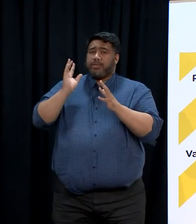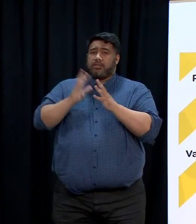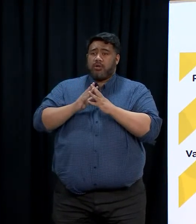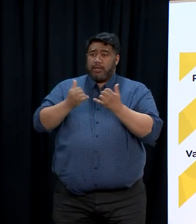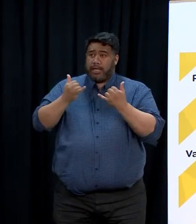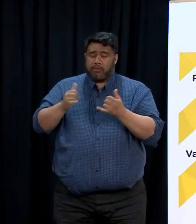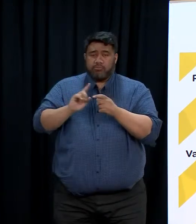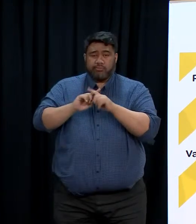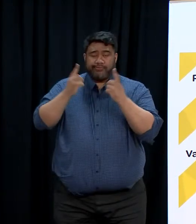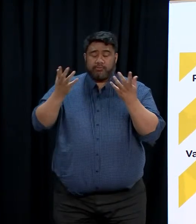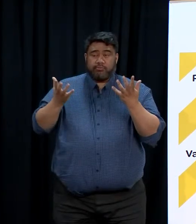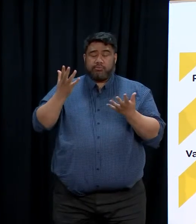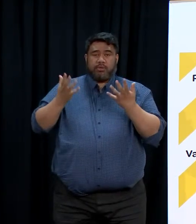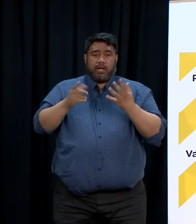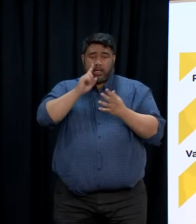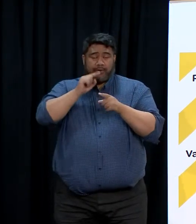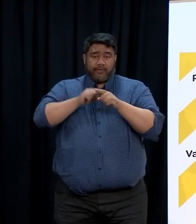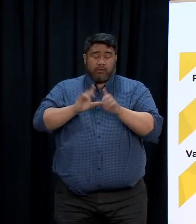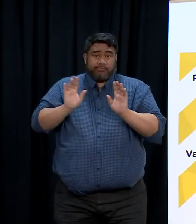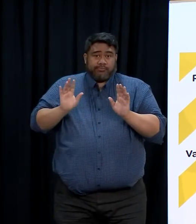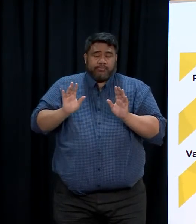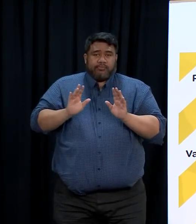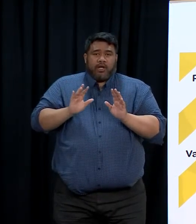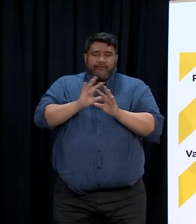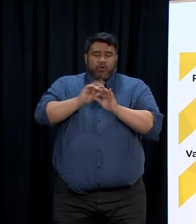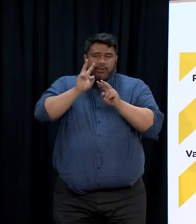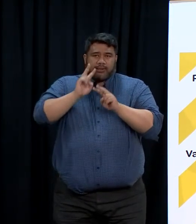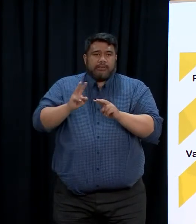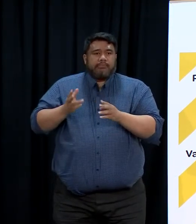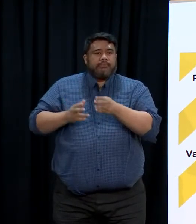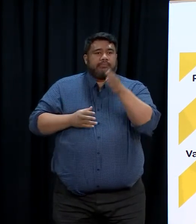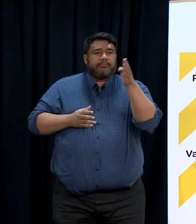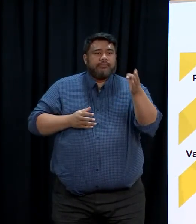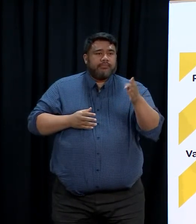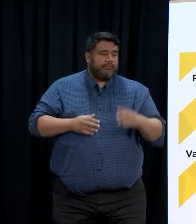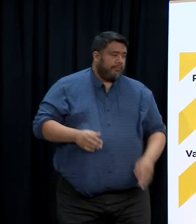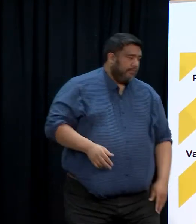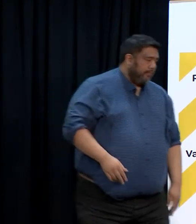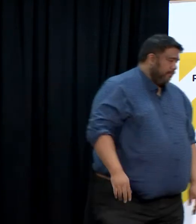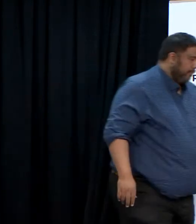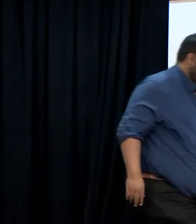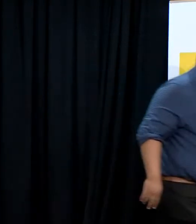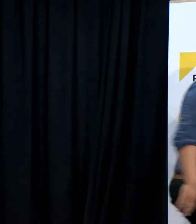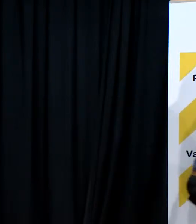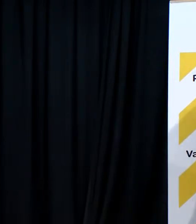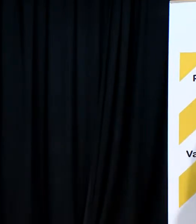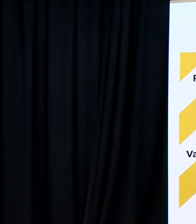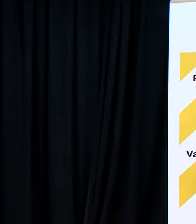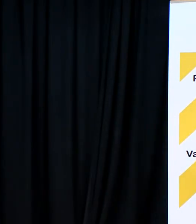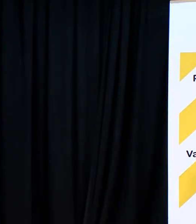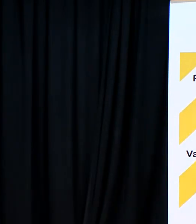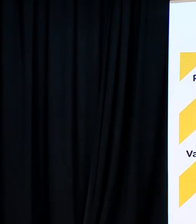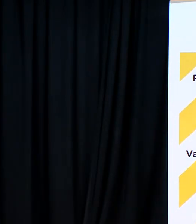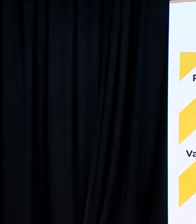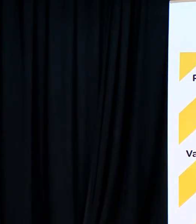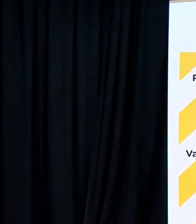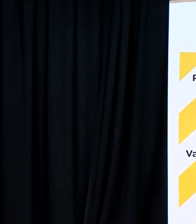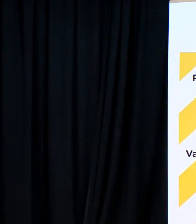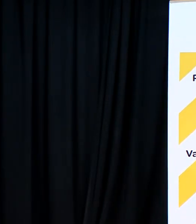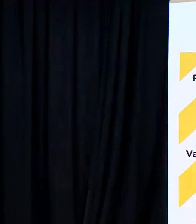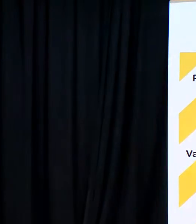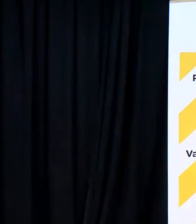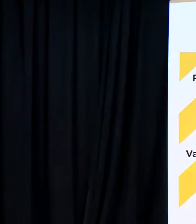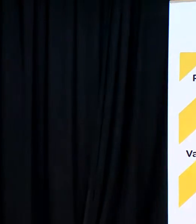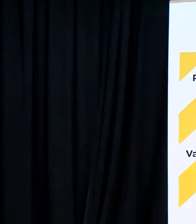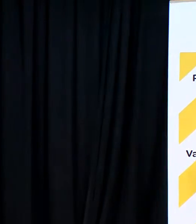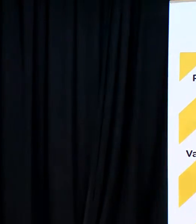ago. So I haven't had a chance to see them, sorry. Yes. The MIQ changes you've foreshadowed. In coming days, does that mean it's going to be part of Friday's big